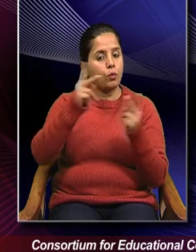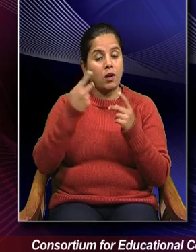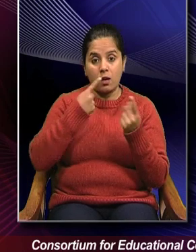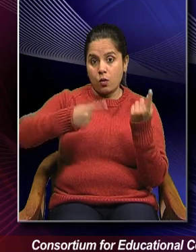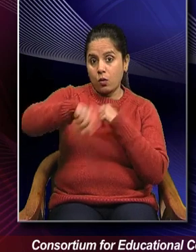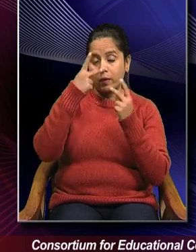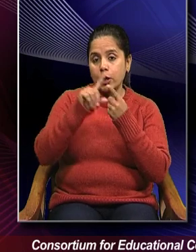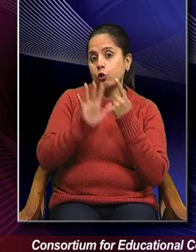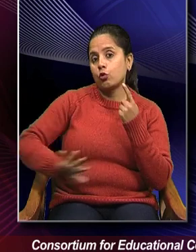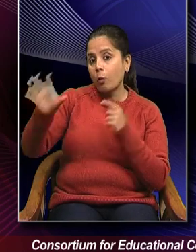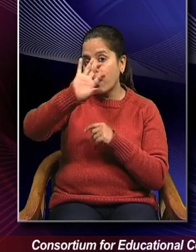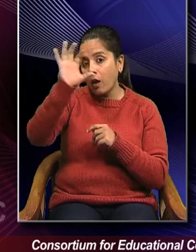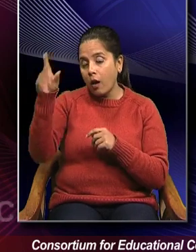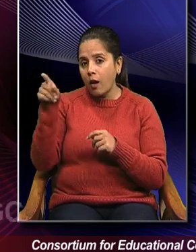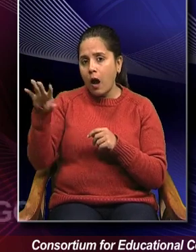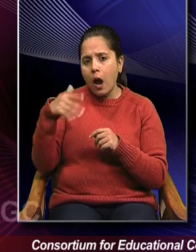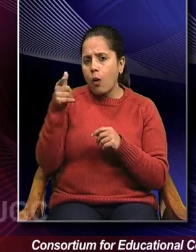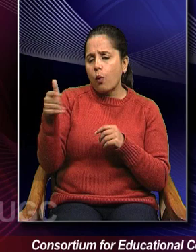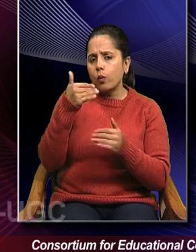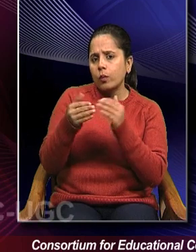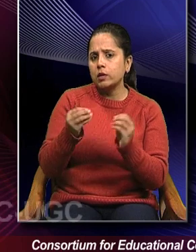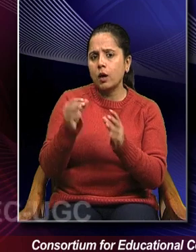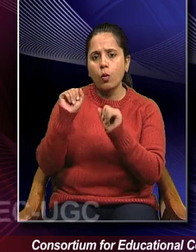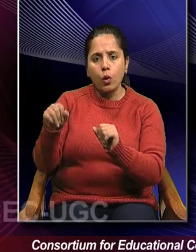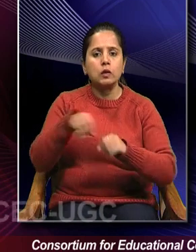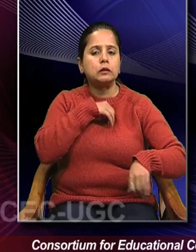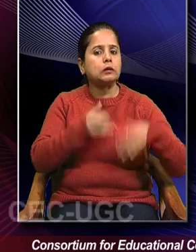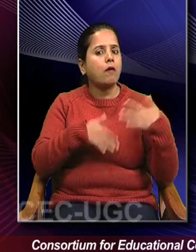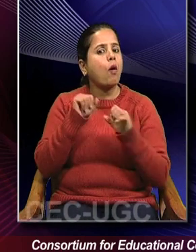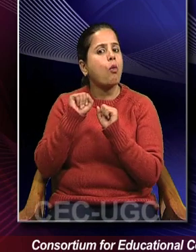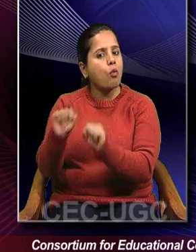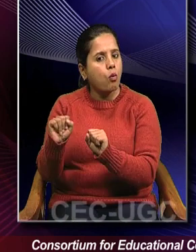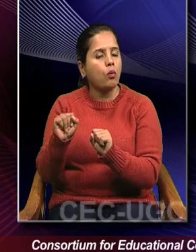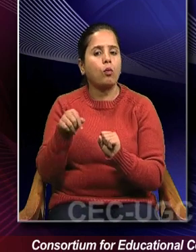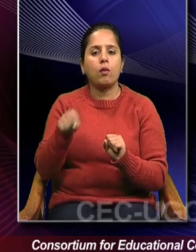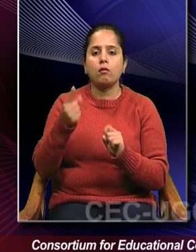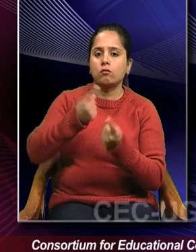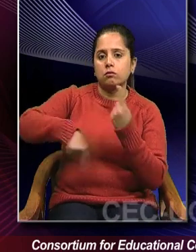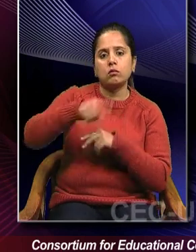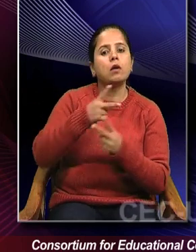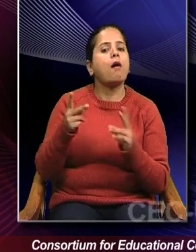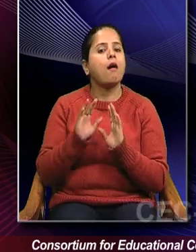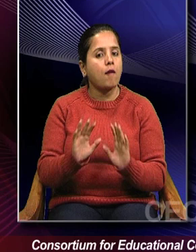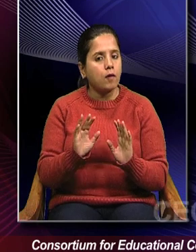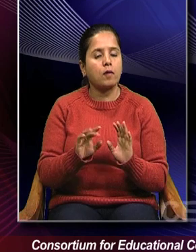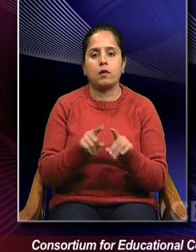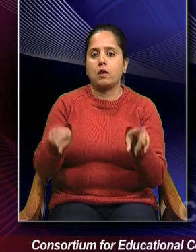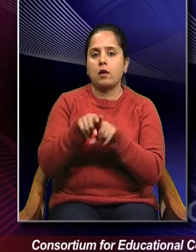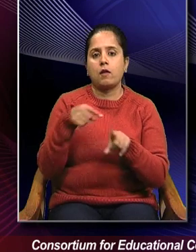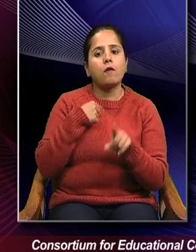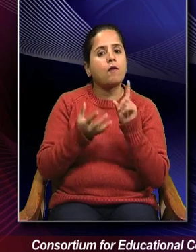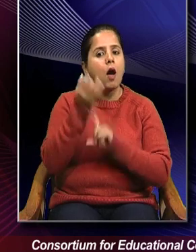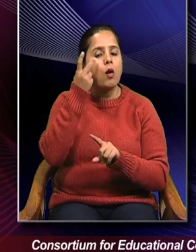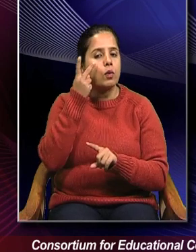how European countries, they came into some kind of a struggle with each other also, where we find